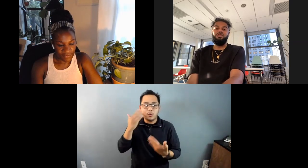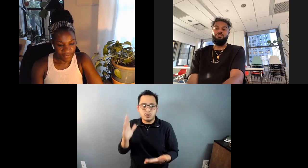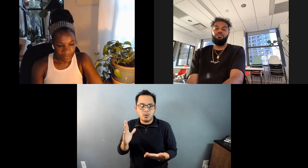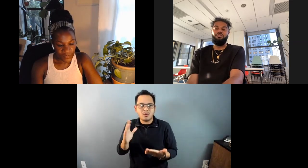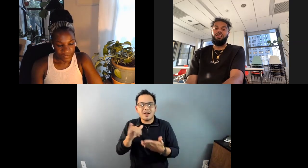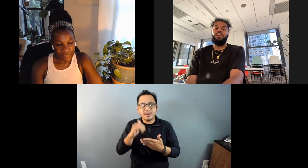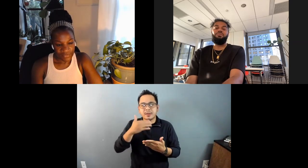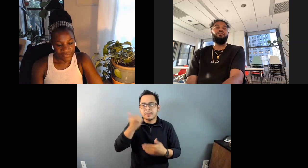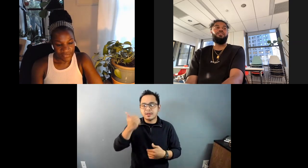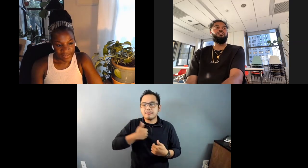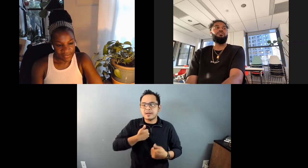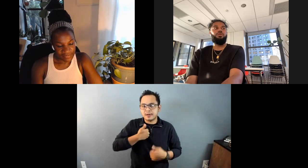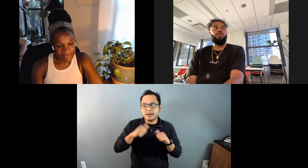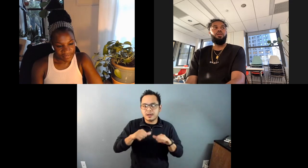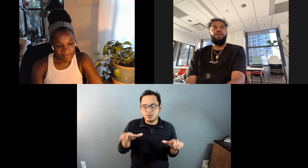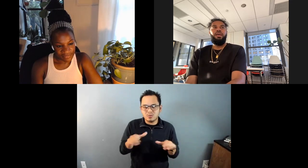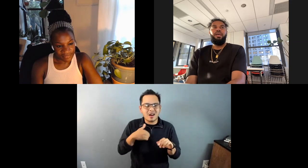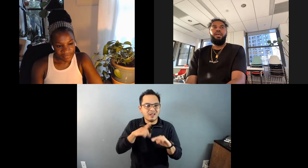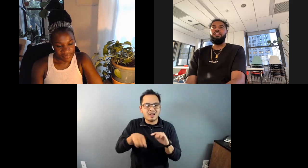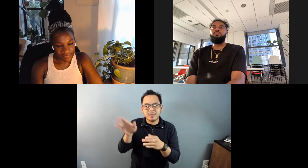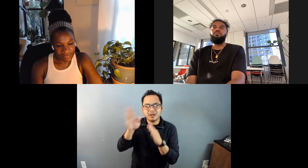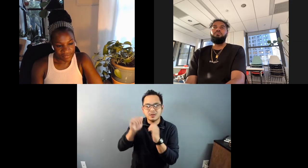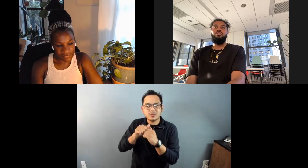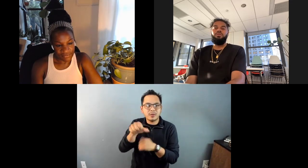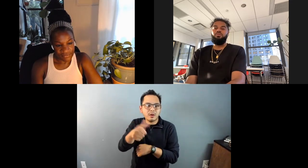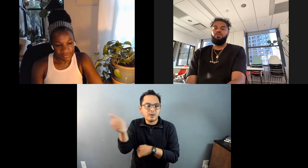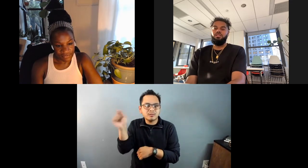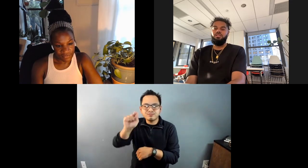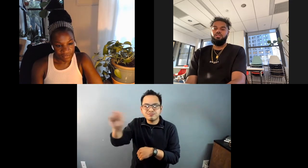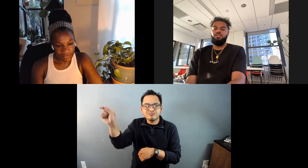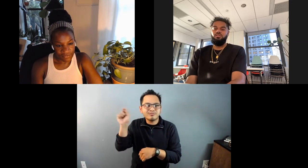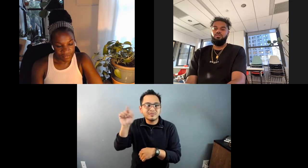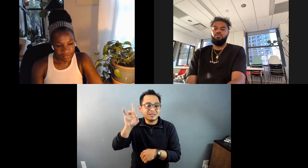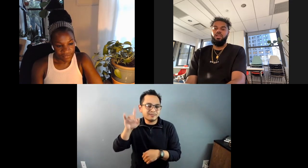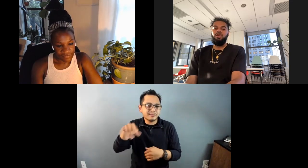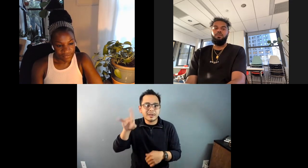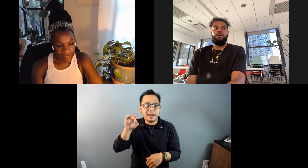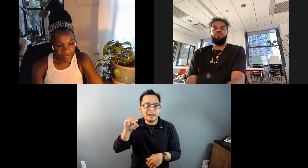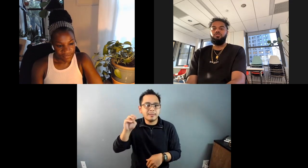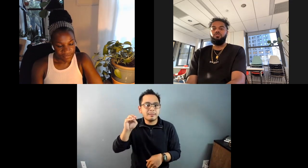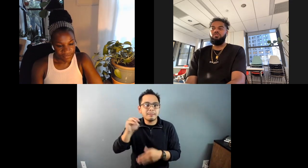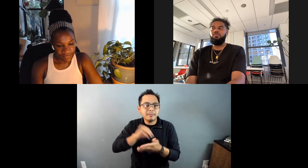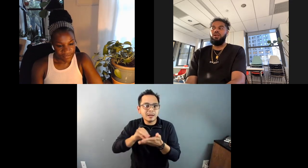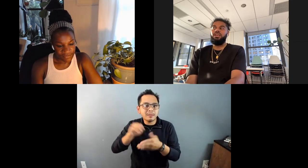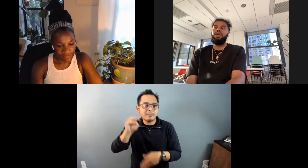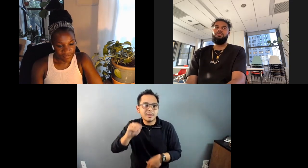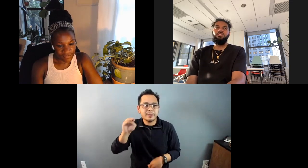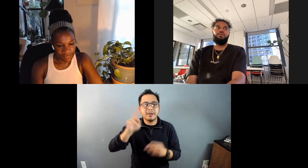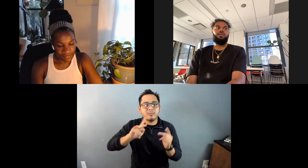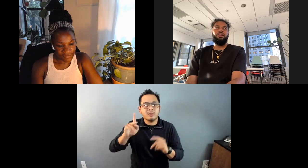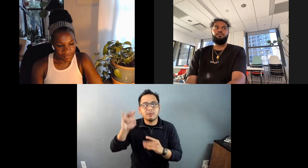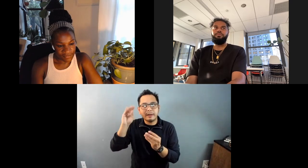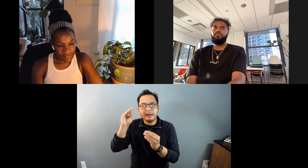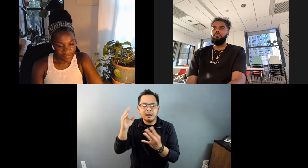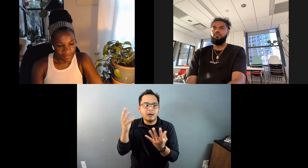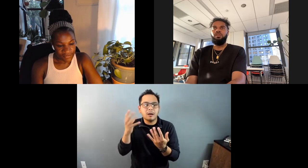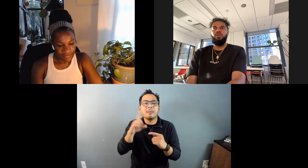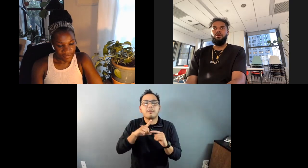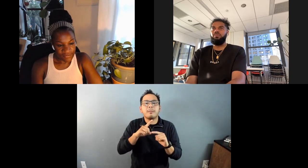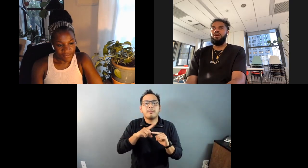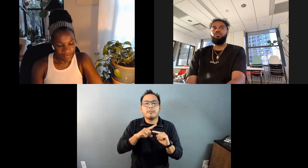very specific ingredient, niche ingredient in Bengali culture. And I compare it to other ingredients and other customs and cultures, and how everyone has